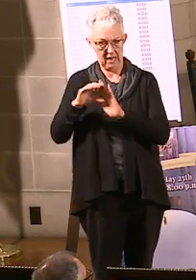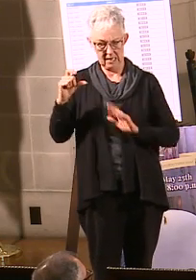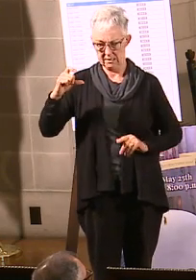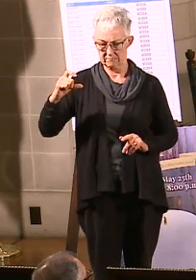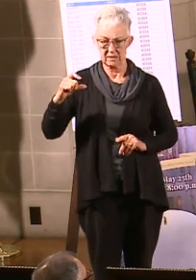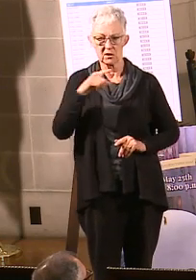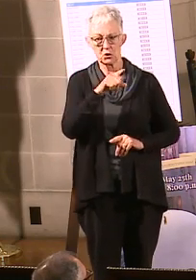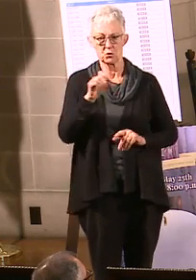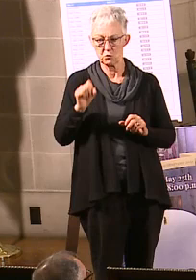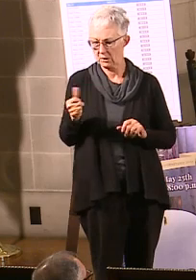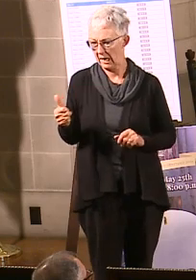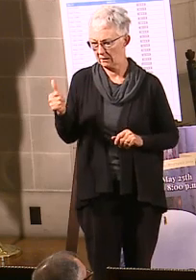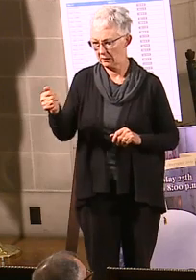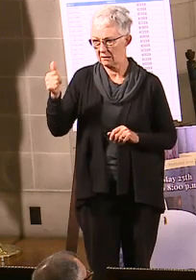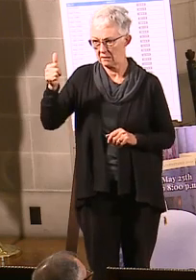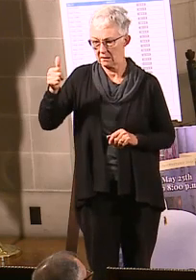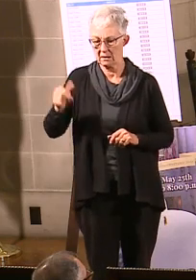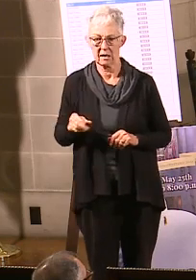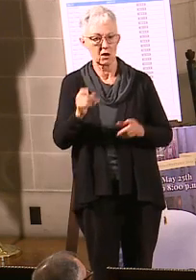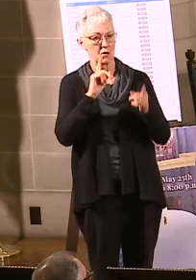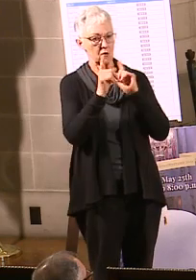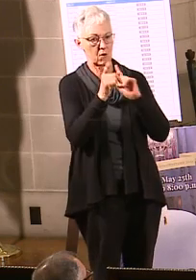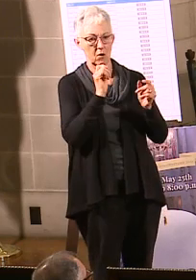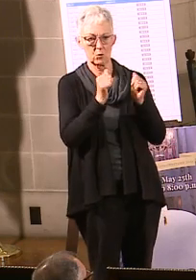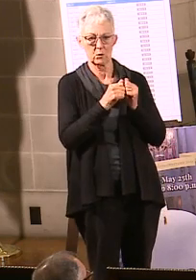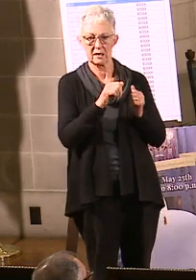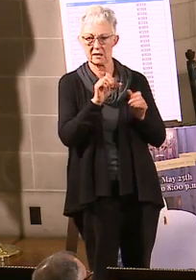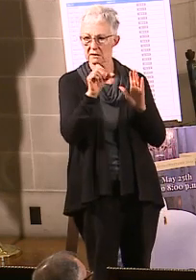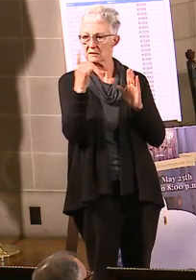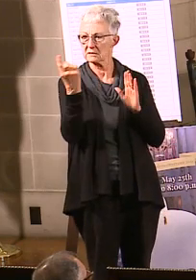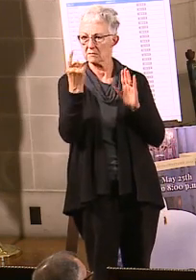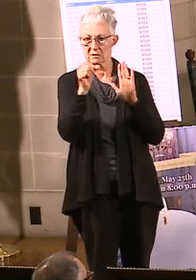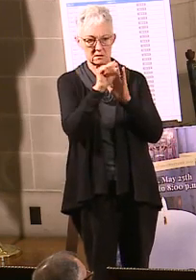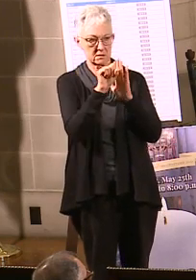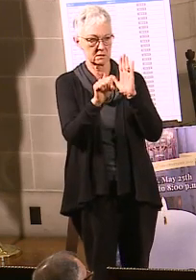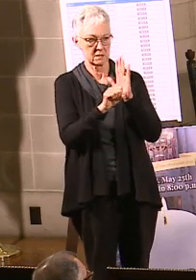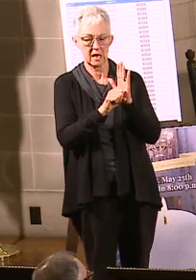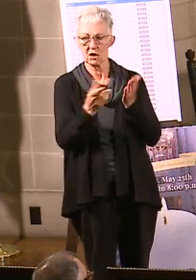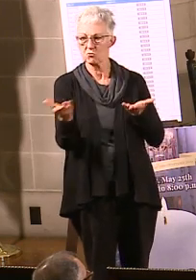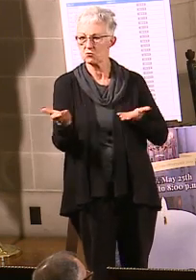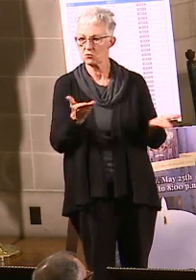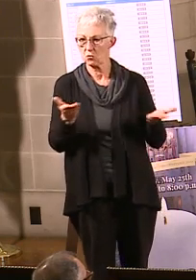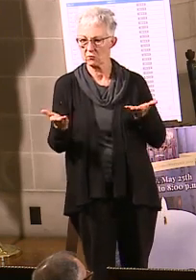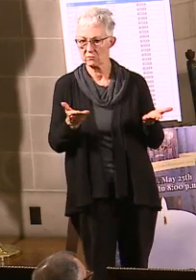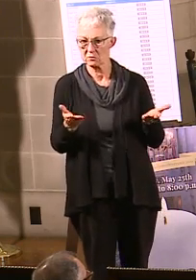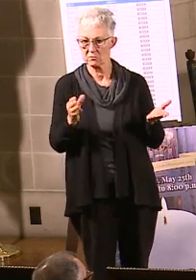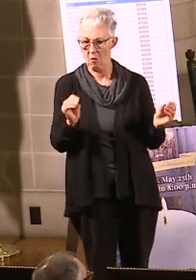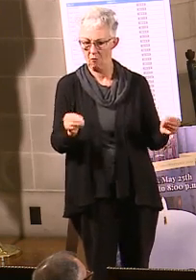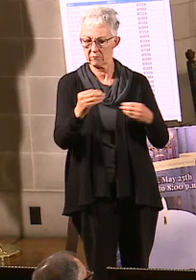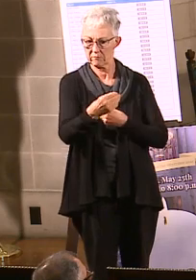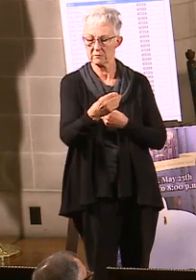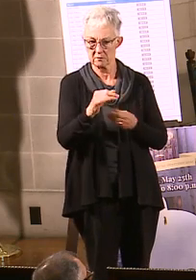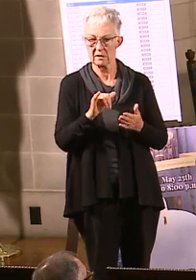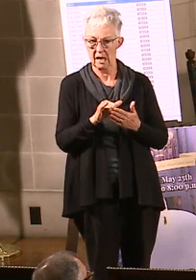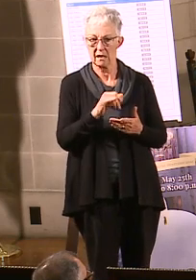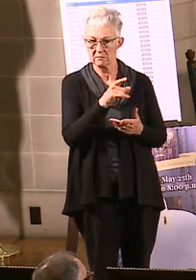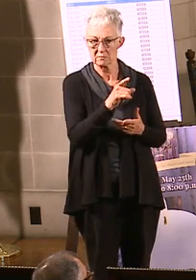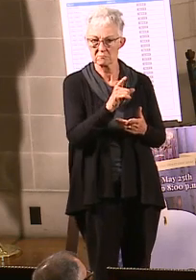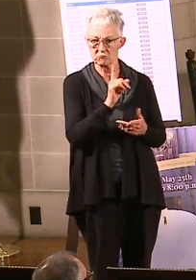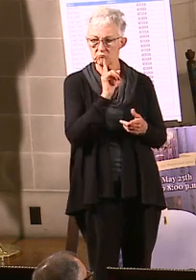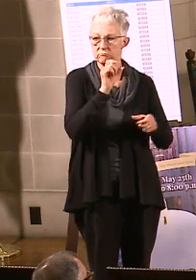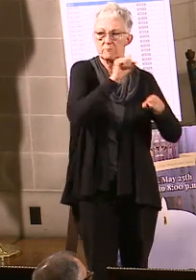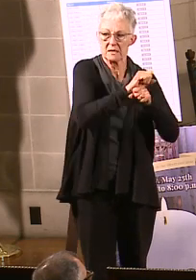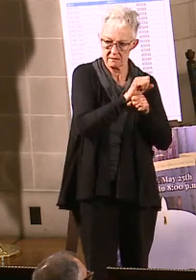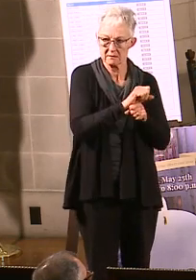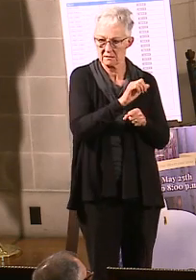real time with a state service officer that's fully accredited. And one thing I really like about this chat